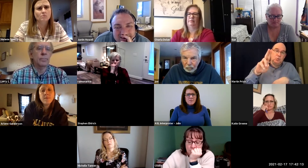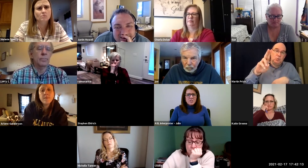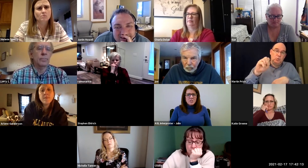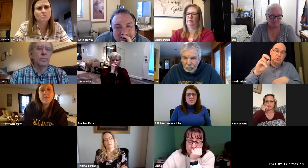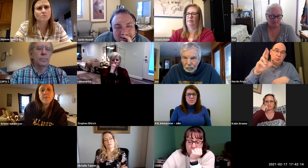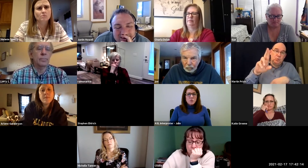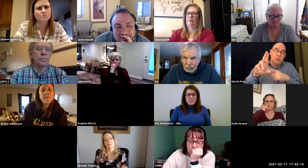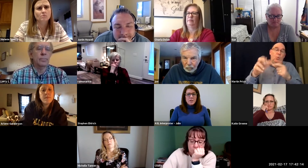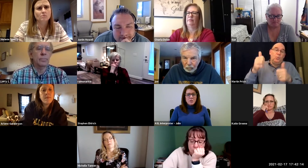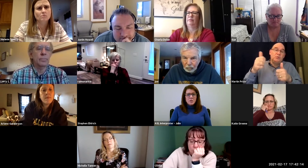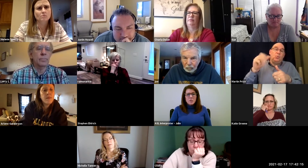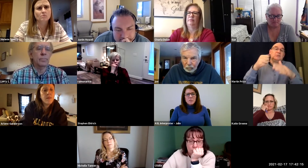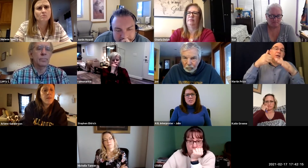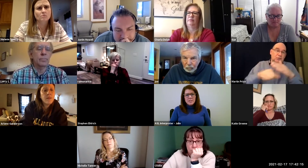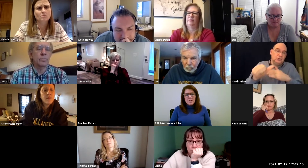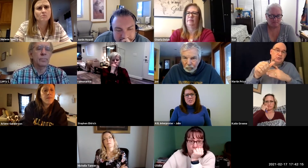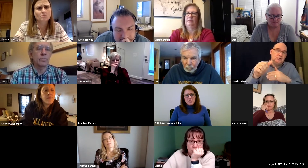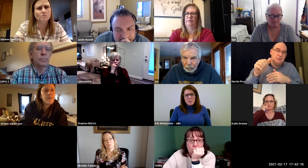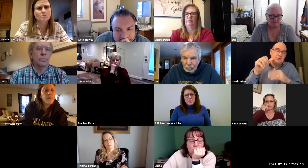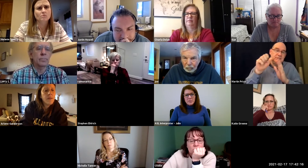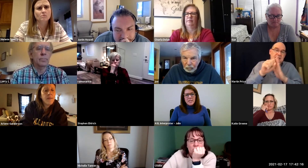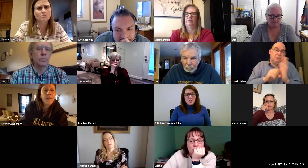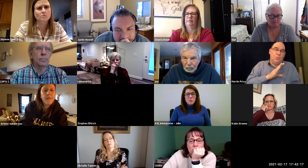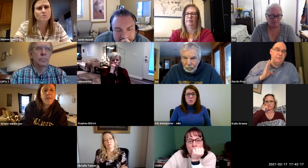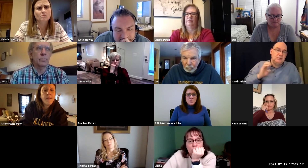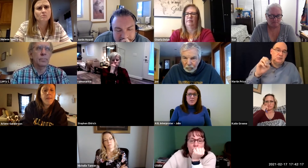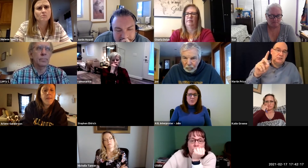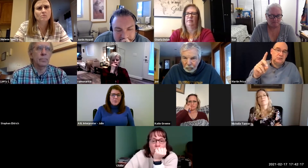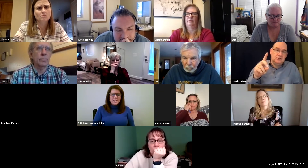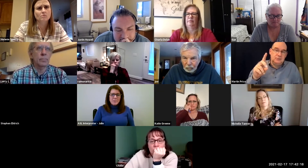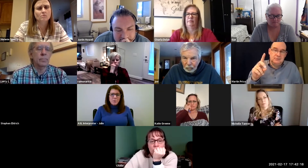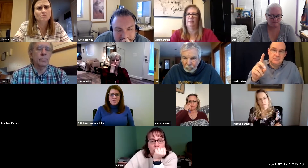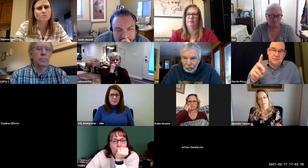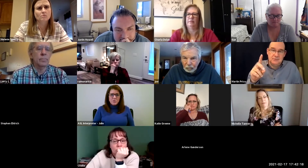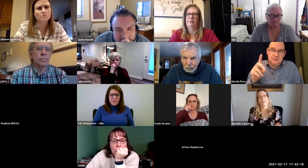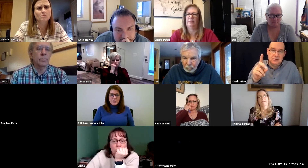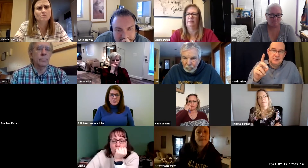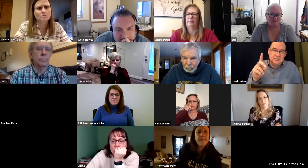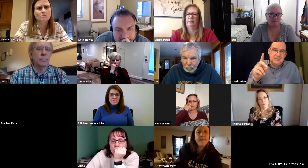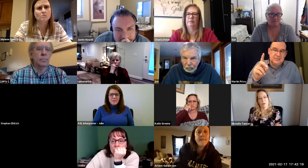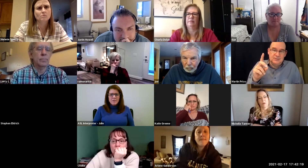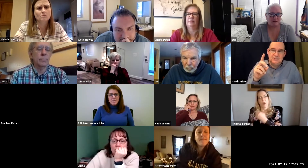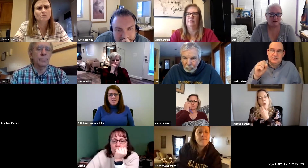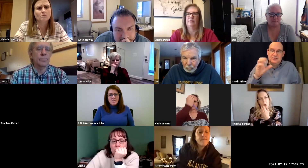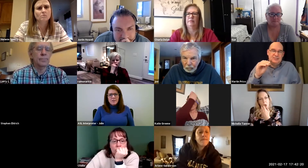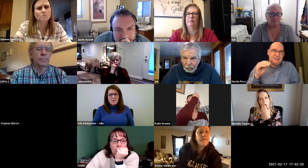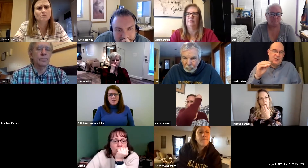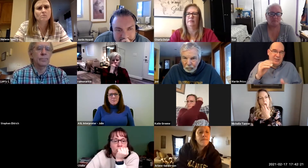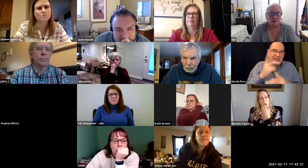the division used to be under Utah State Office of Rehabilitation, which was under the State Board of Education.